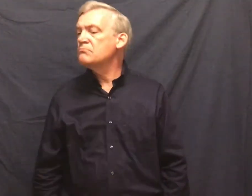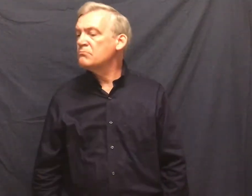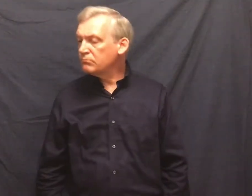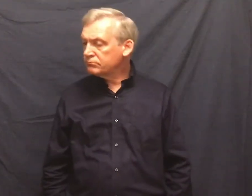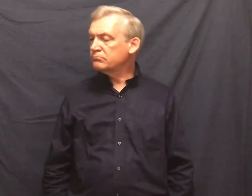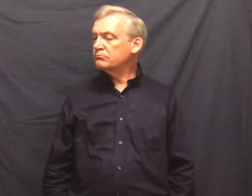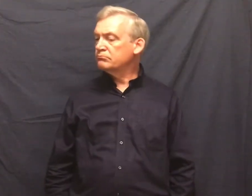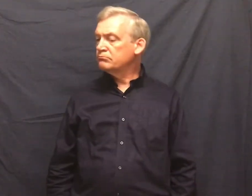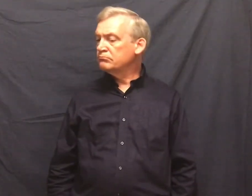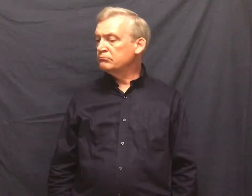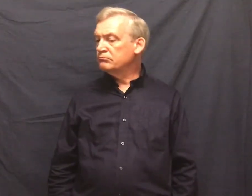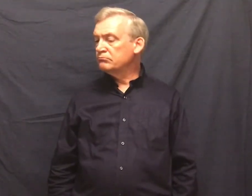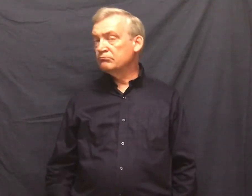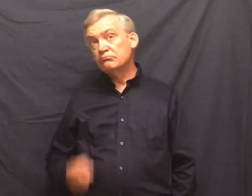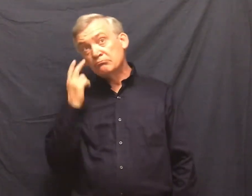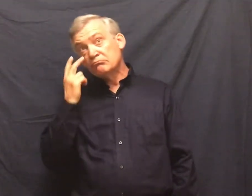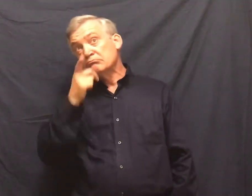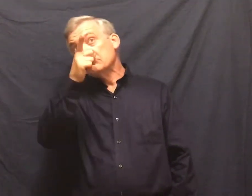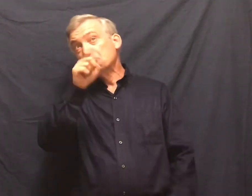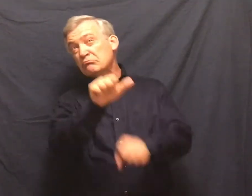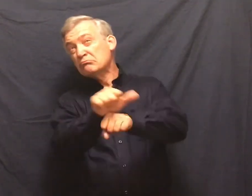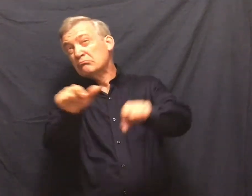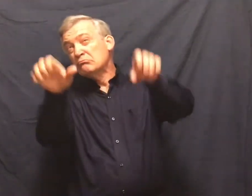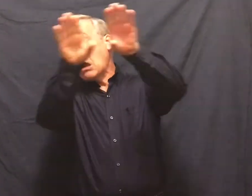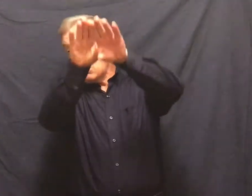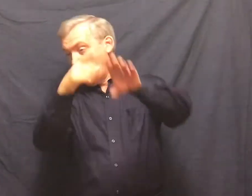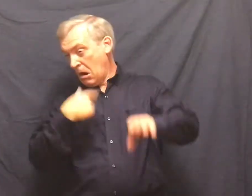I'll go right off in the hills and find a cave if you don't want me.